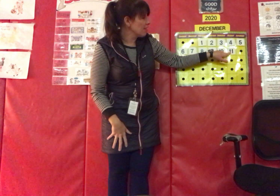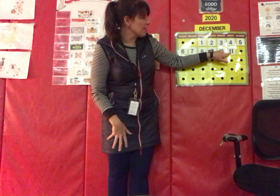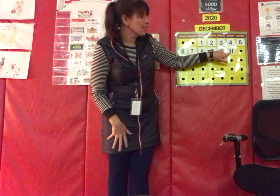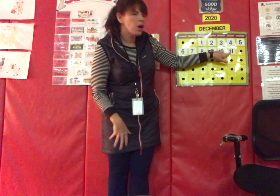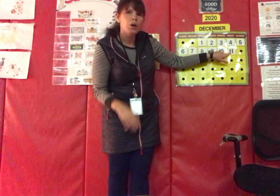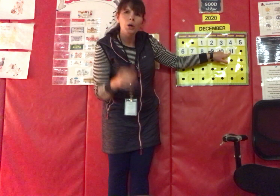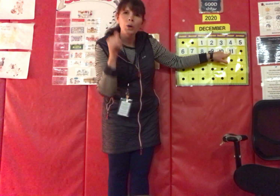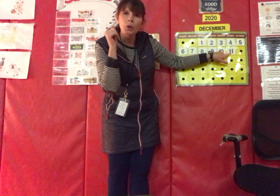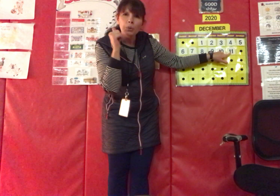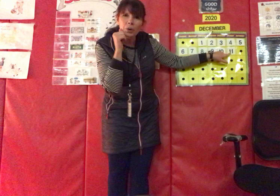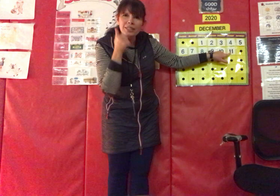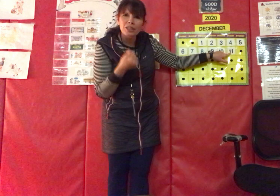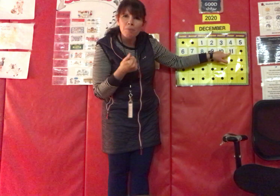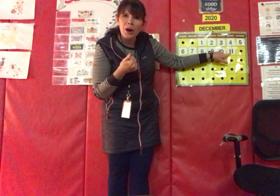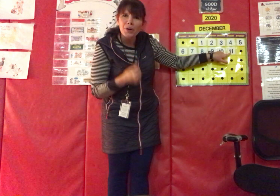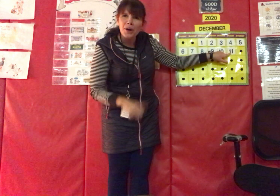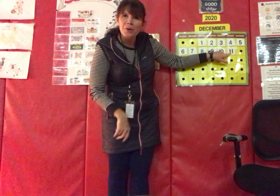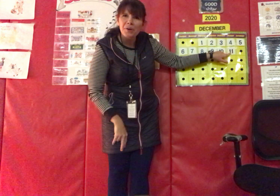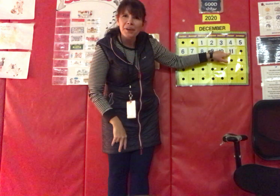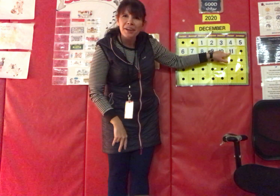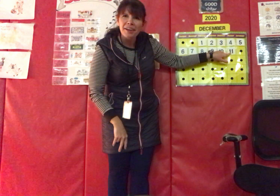11th, what's tomorrow?